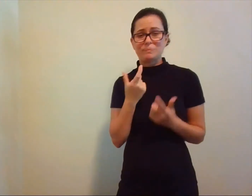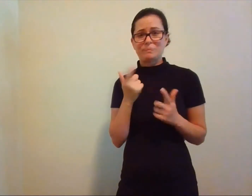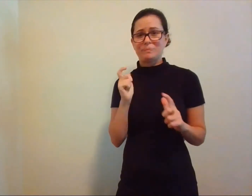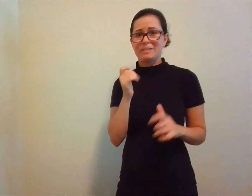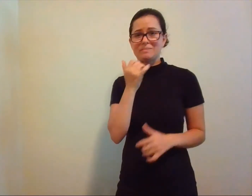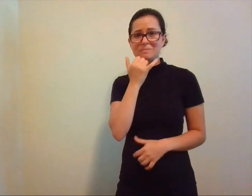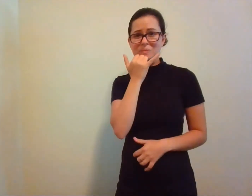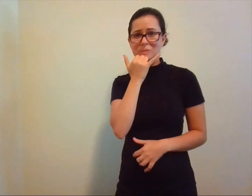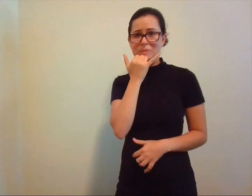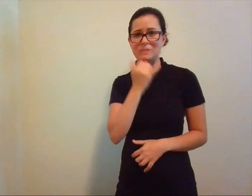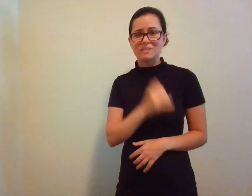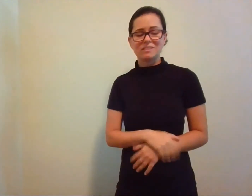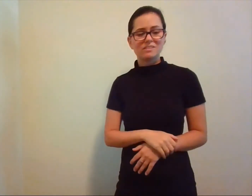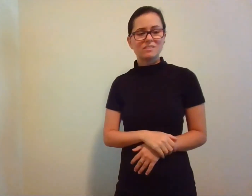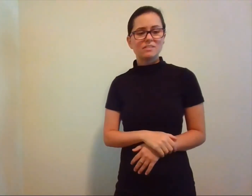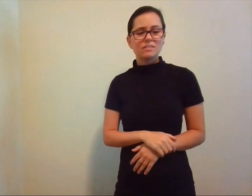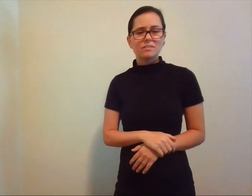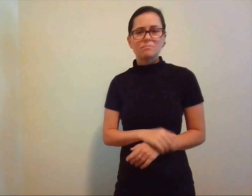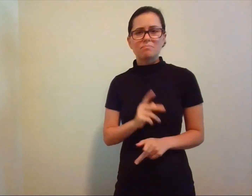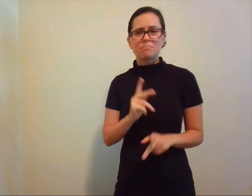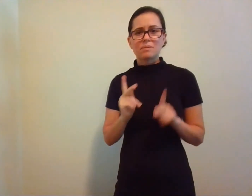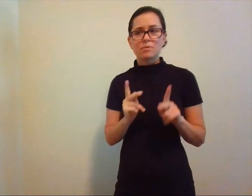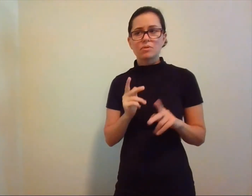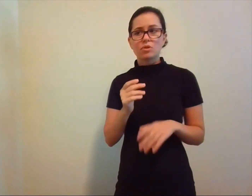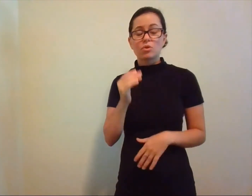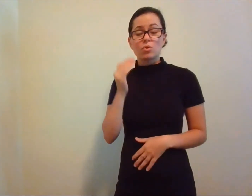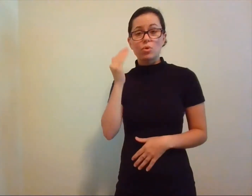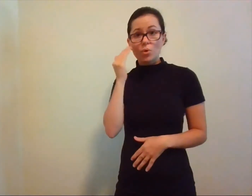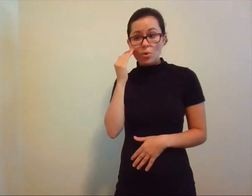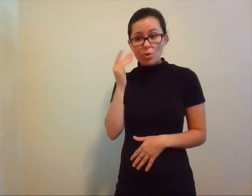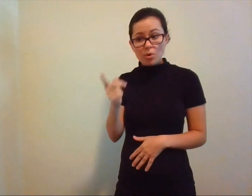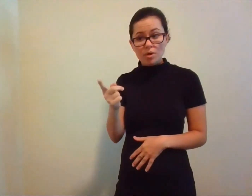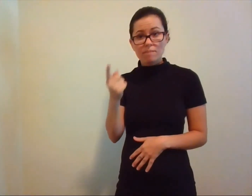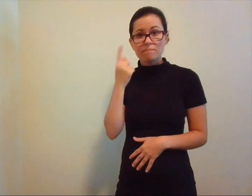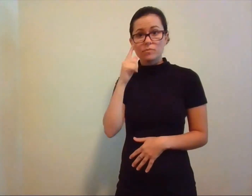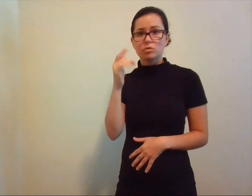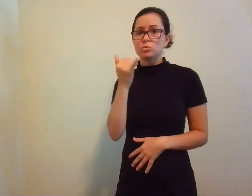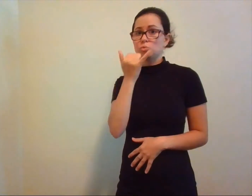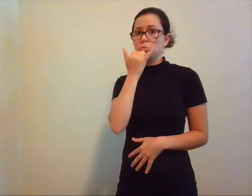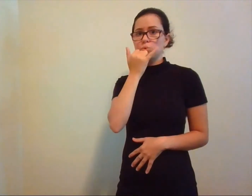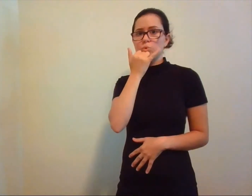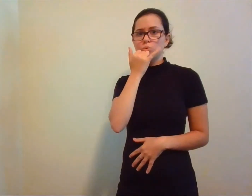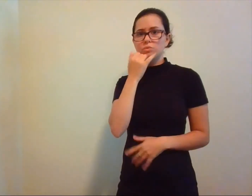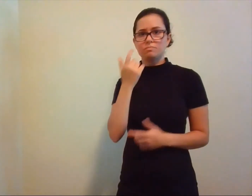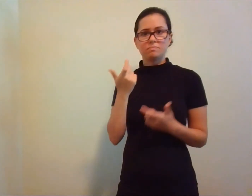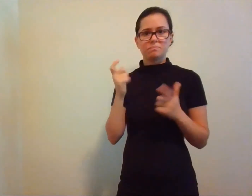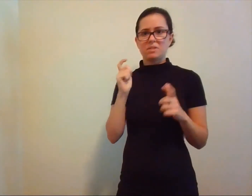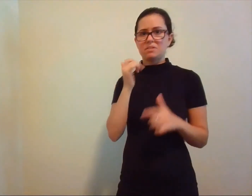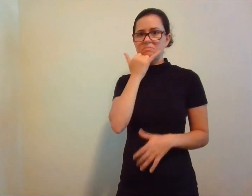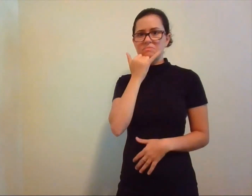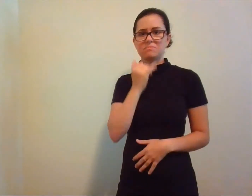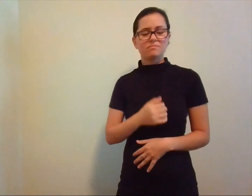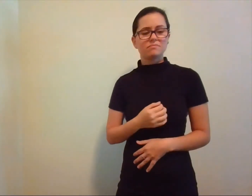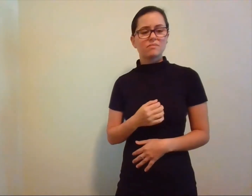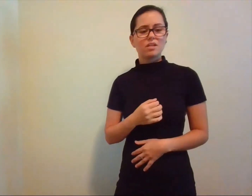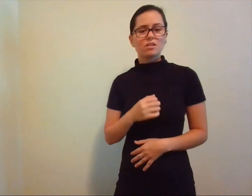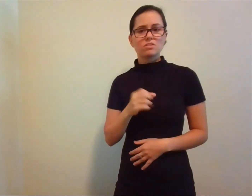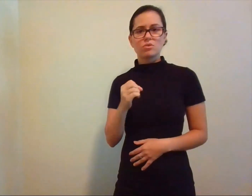just what he's known for. It was just kind of an interesting thing to be like, I look at this guy, and that's what I'm thinking about, and he